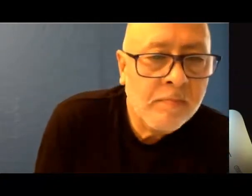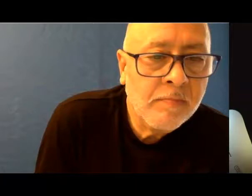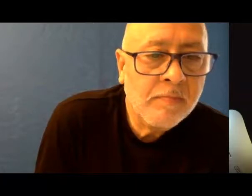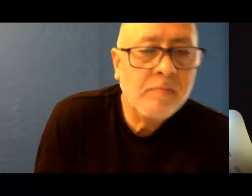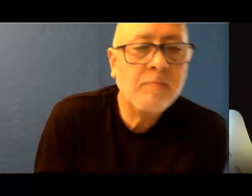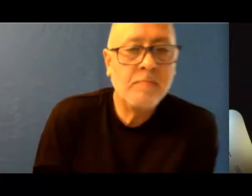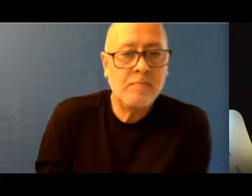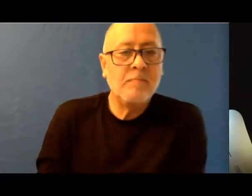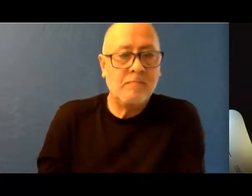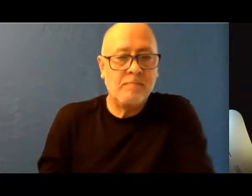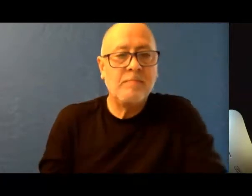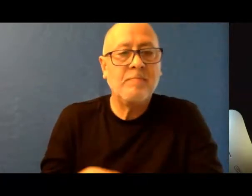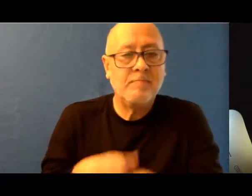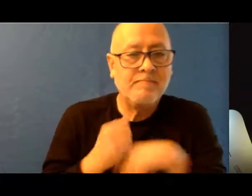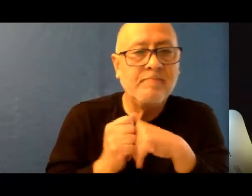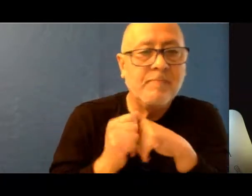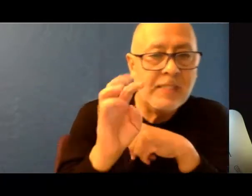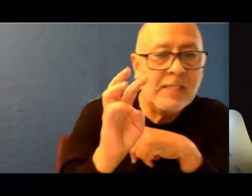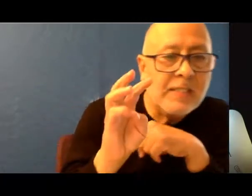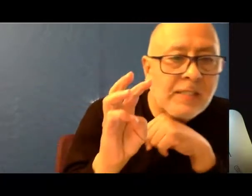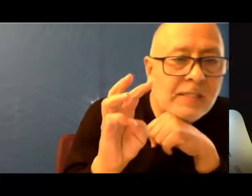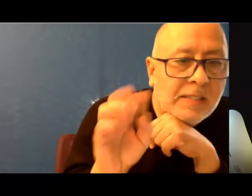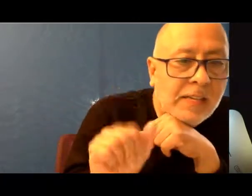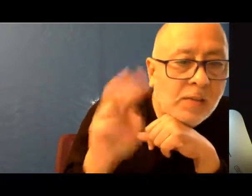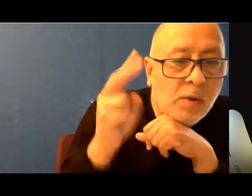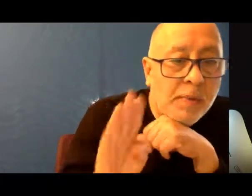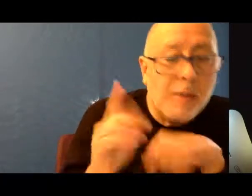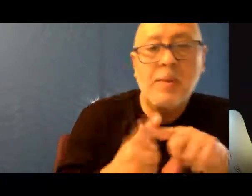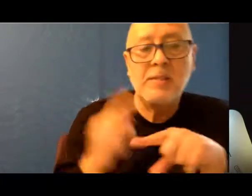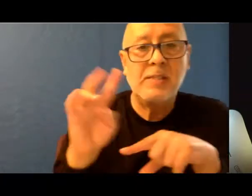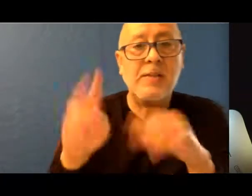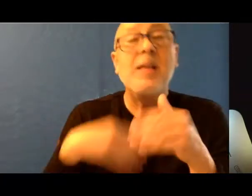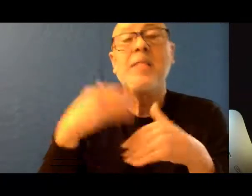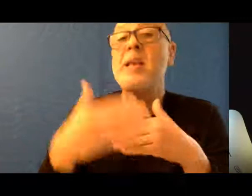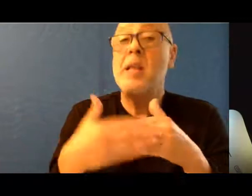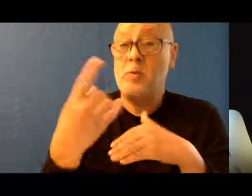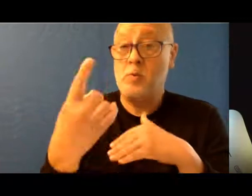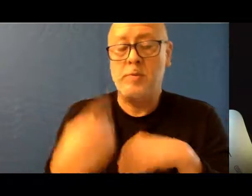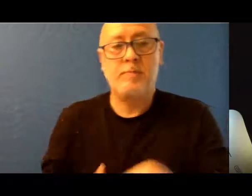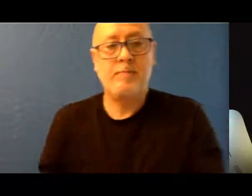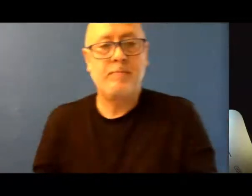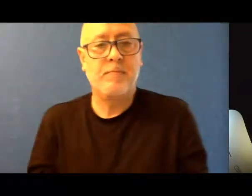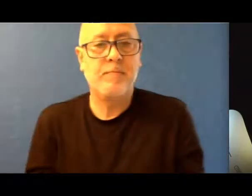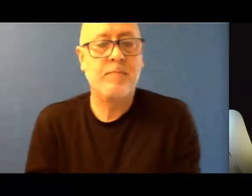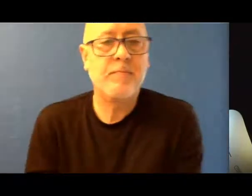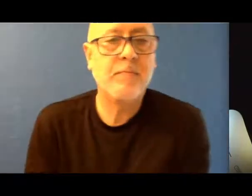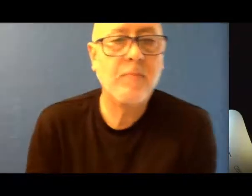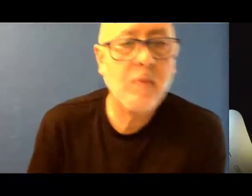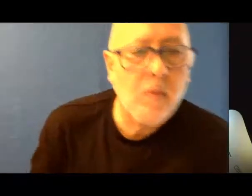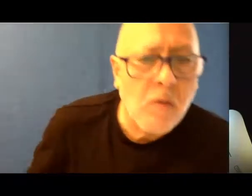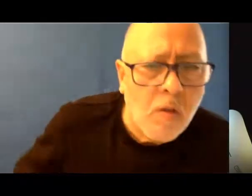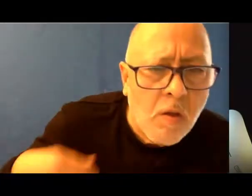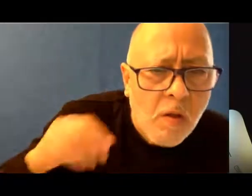6a squared b plus 7. Looking at the next one. 4x squared